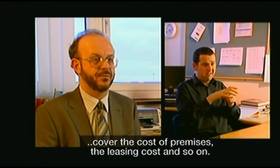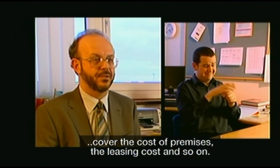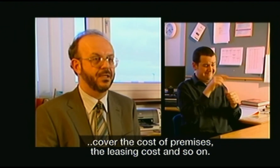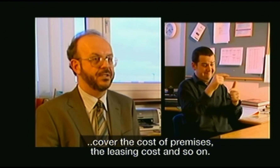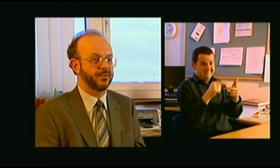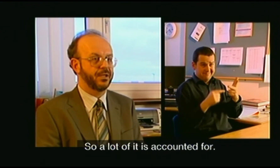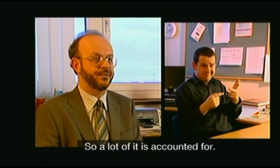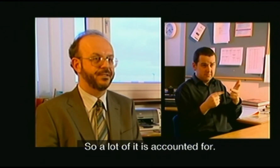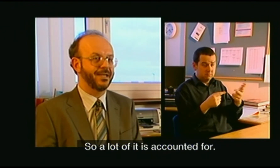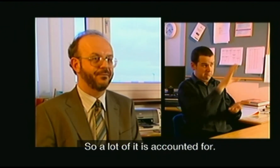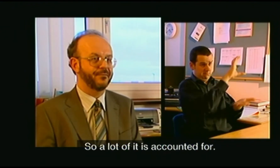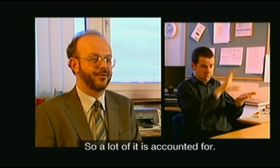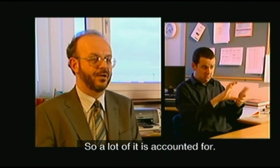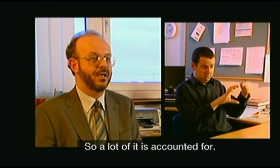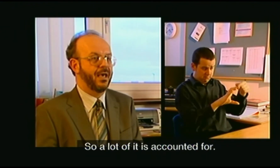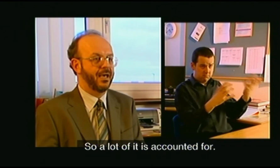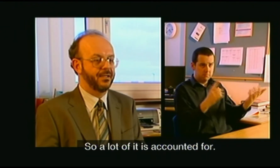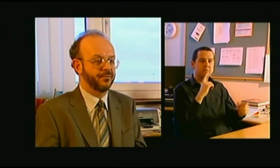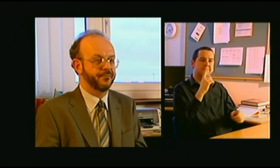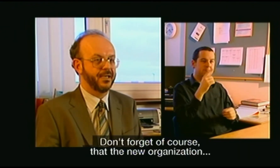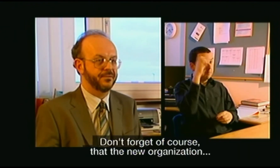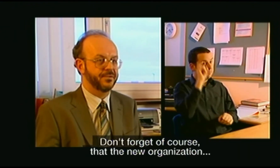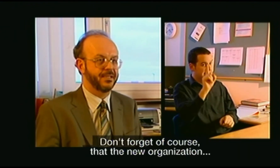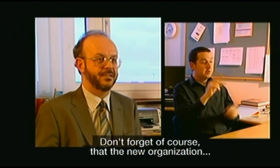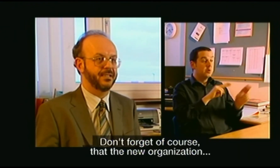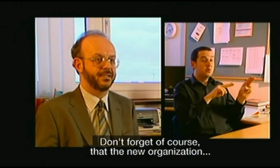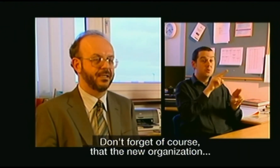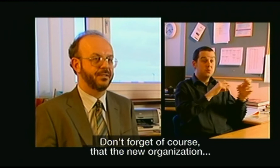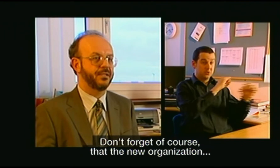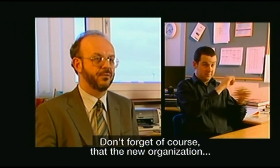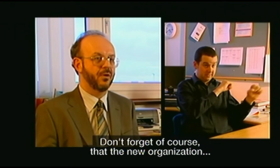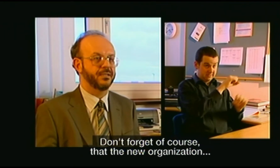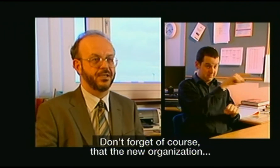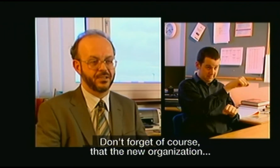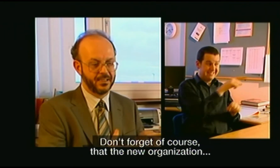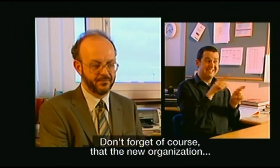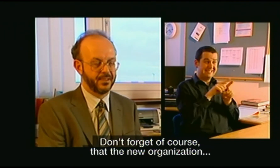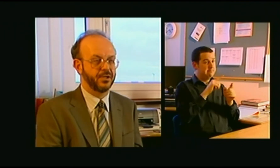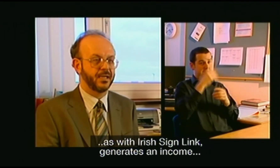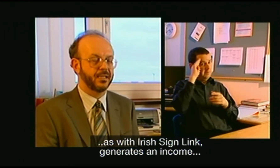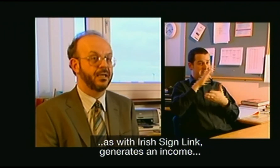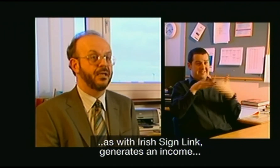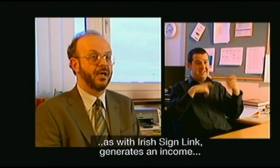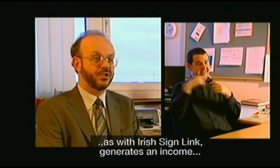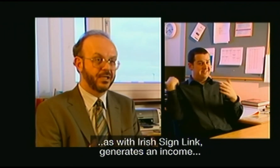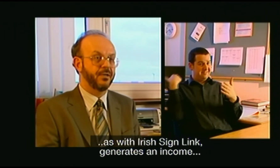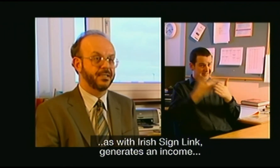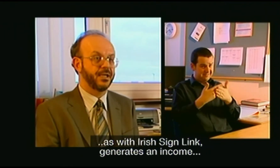so on. So a lot of it is accounted for. Don't forget, of course, that the new organisation, as with Irish Sign Link, generates an